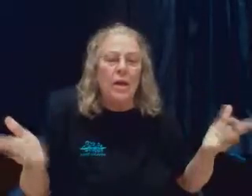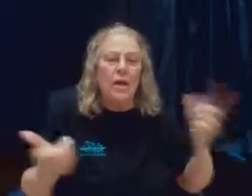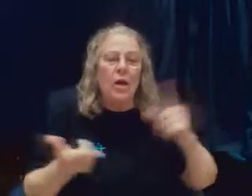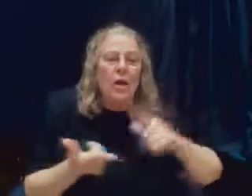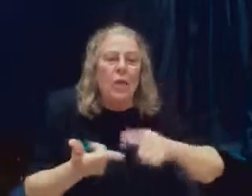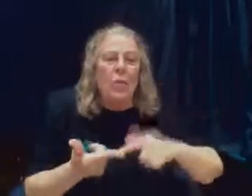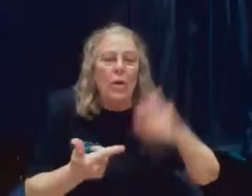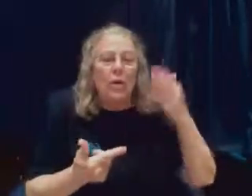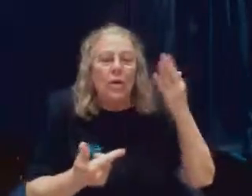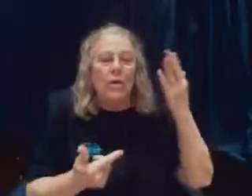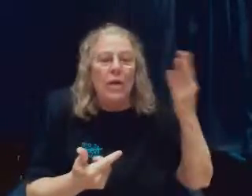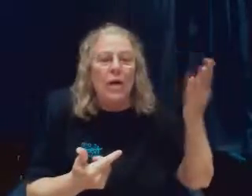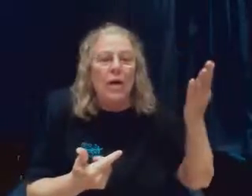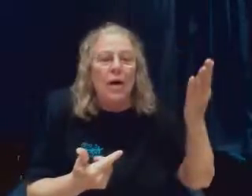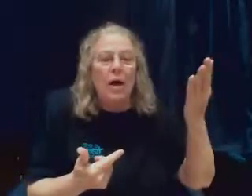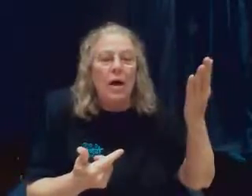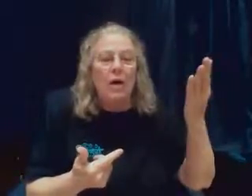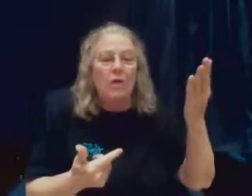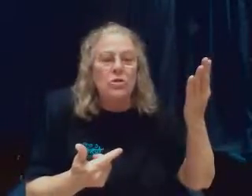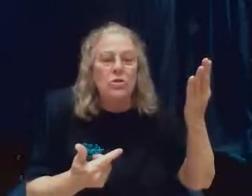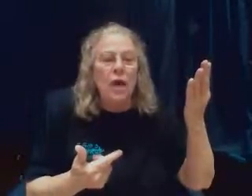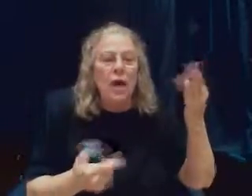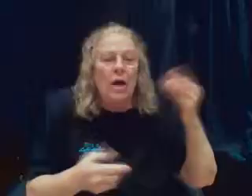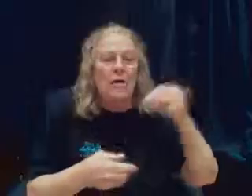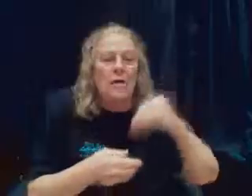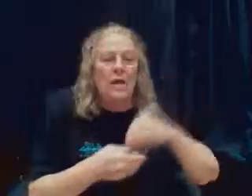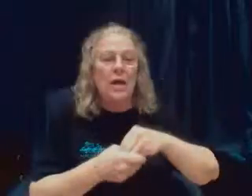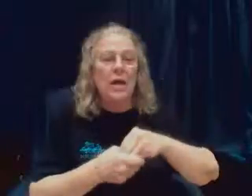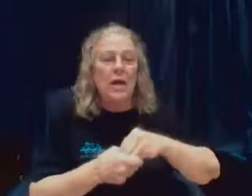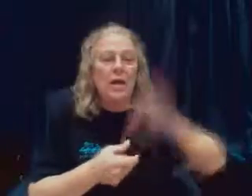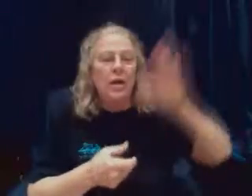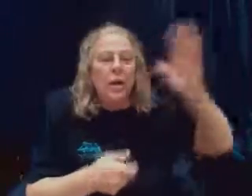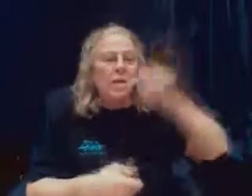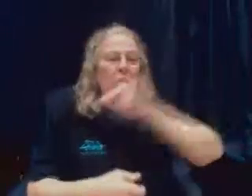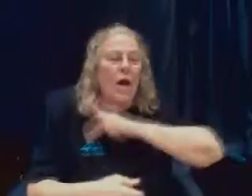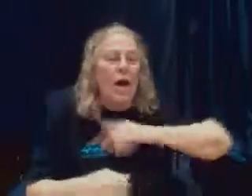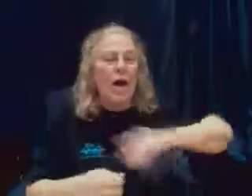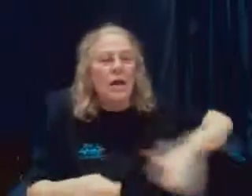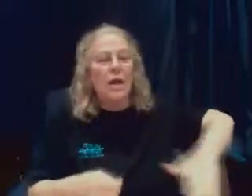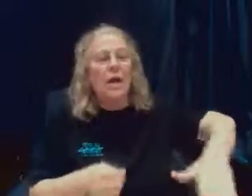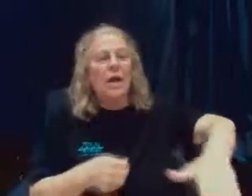flee, when thou shalt in thy